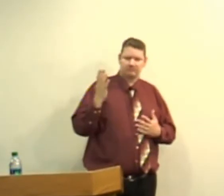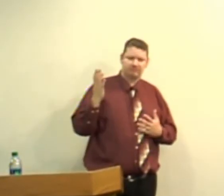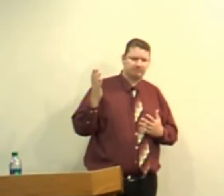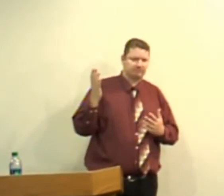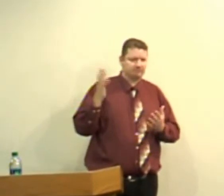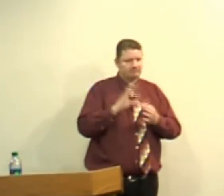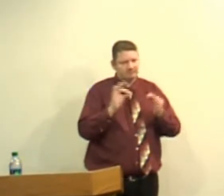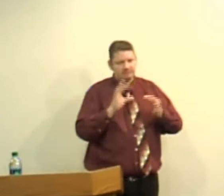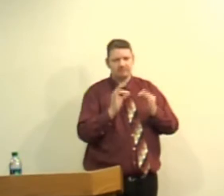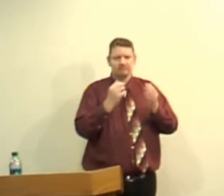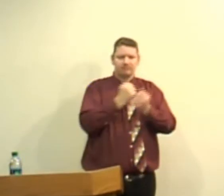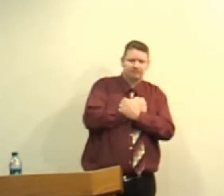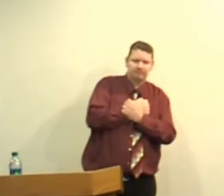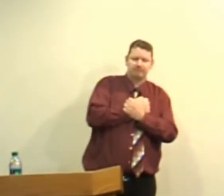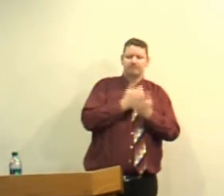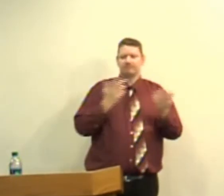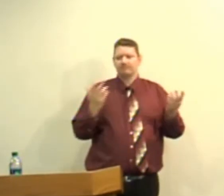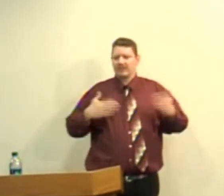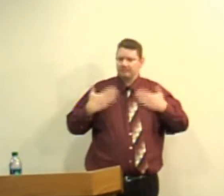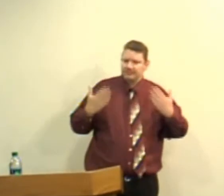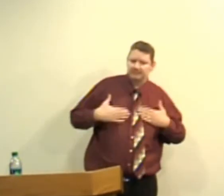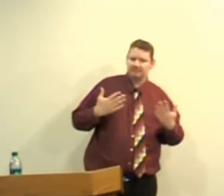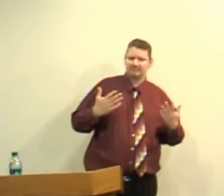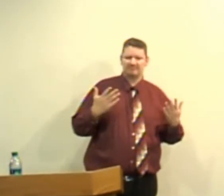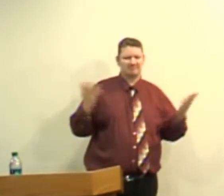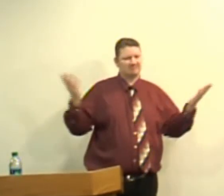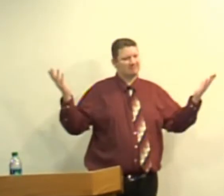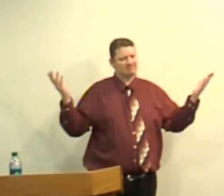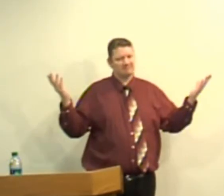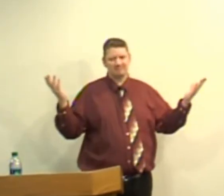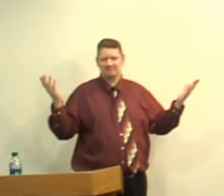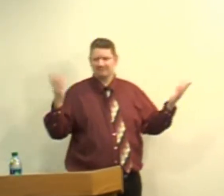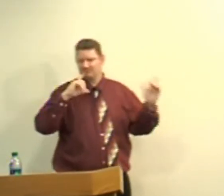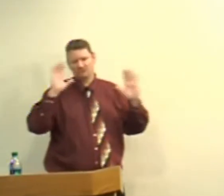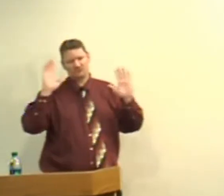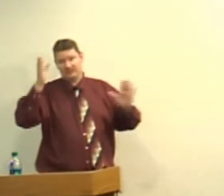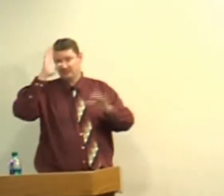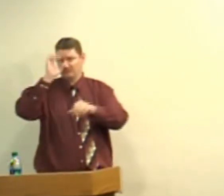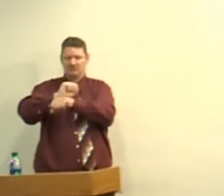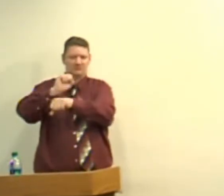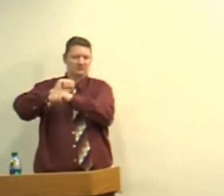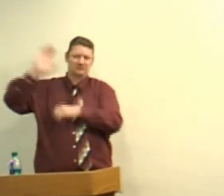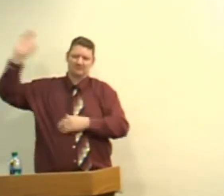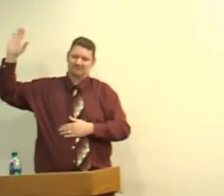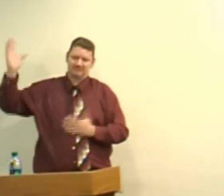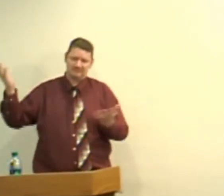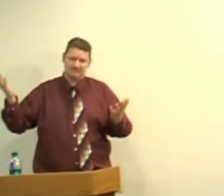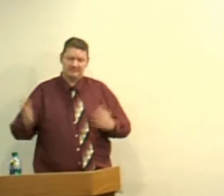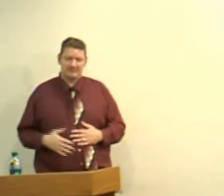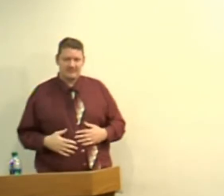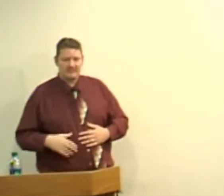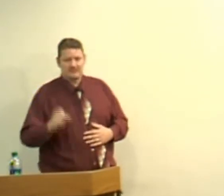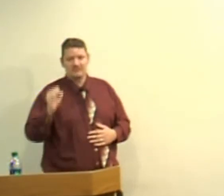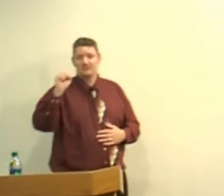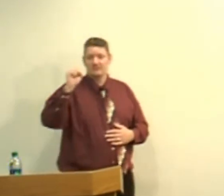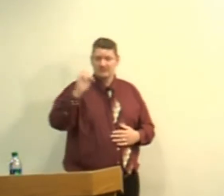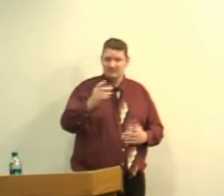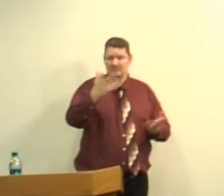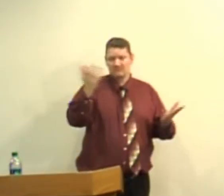give our testimony of our experiences, tell our stories of love, tell about the joy that we have in our hearts. Because that is the